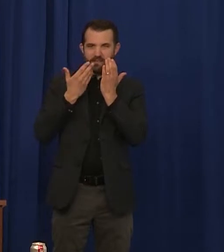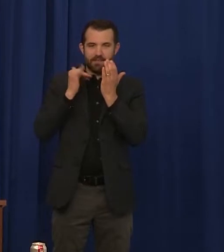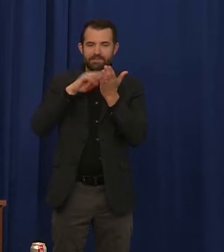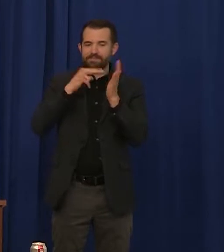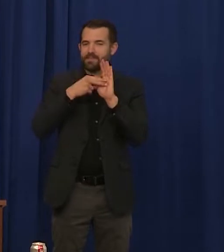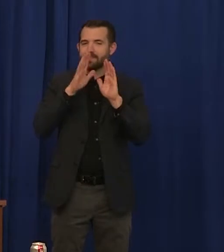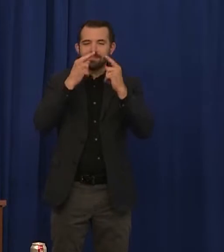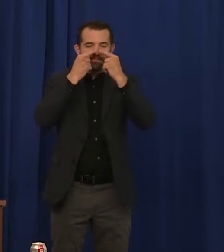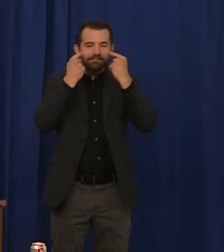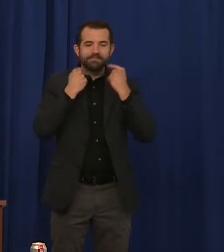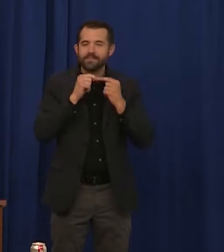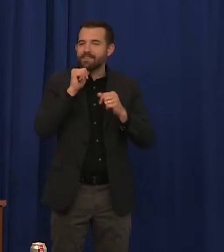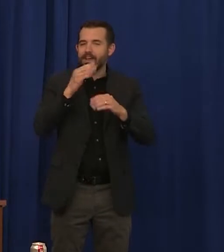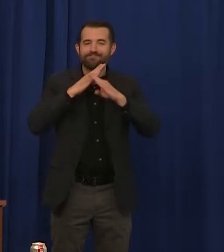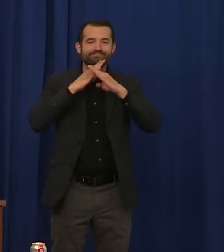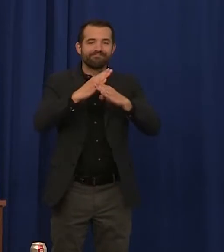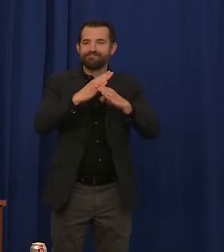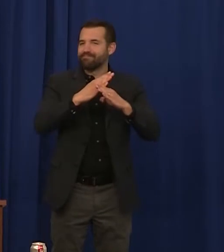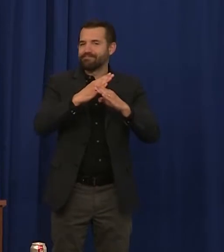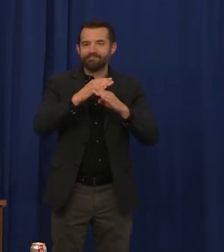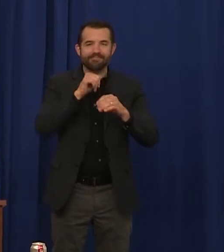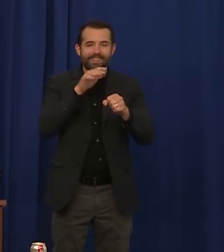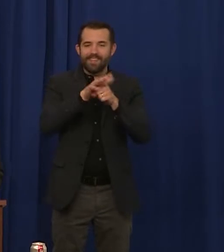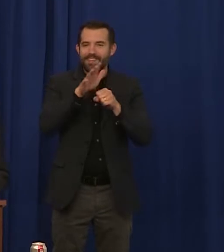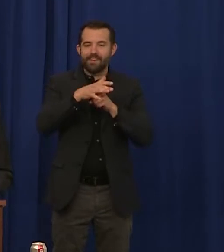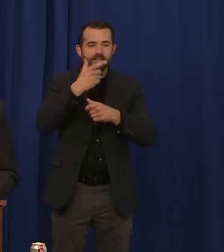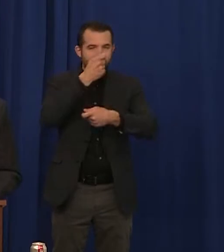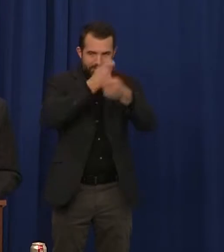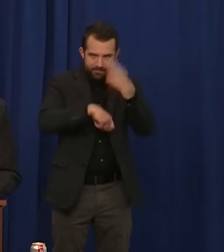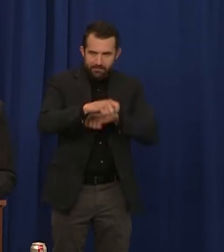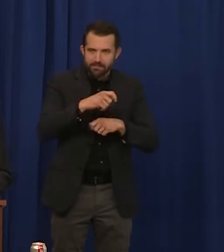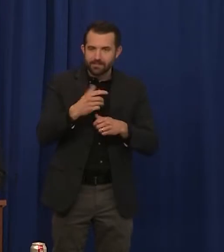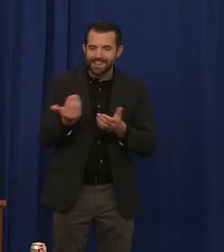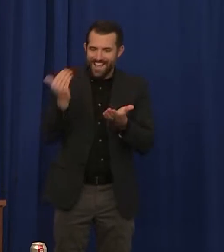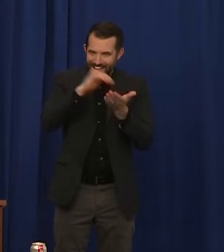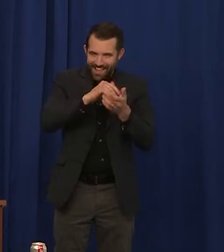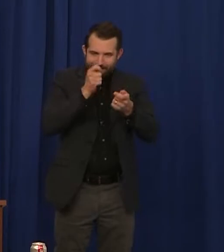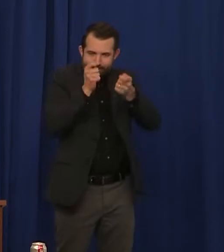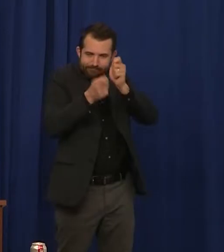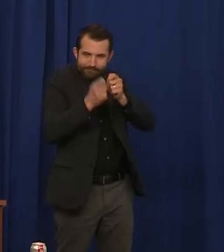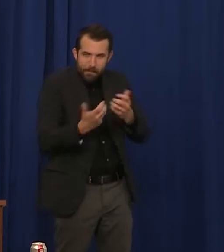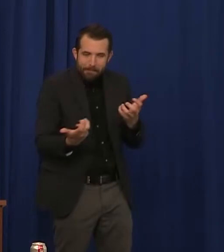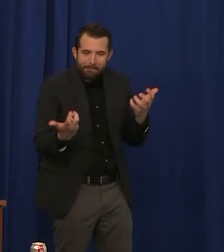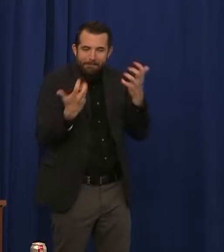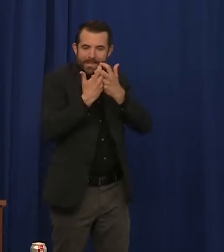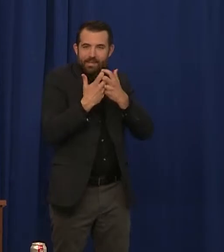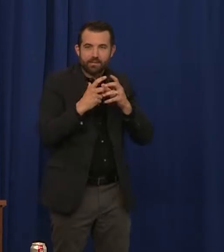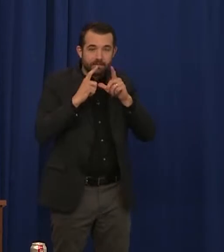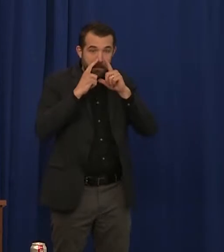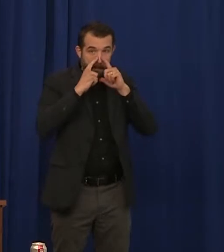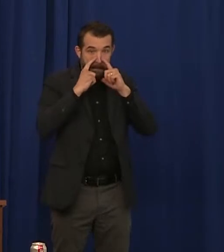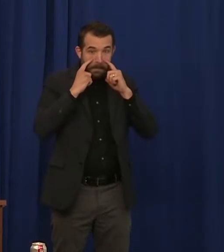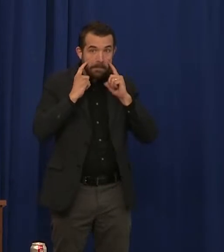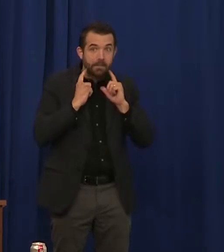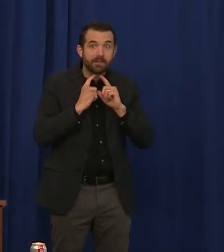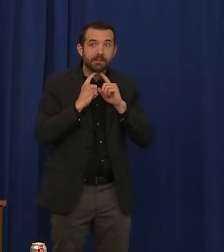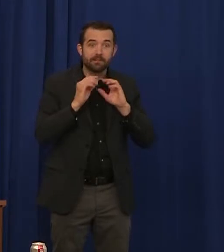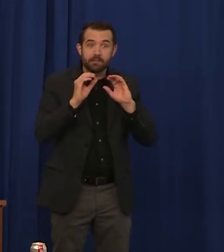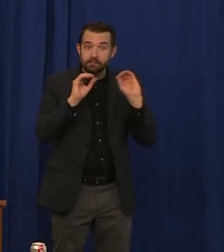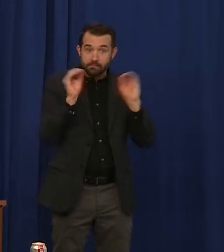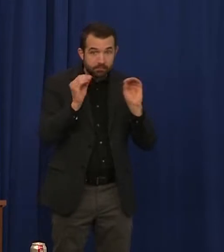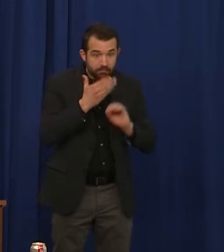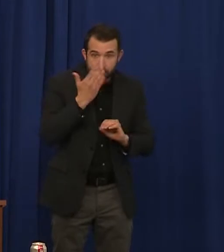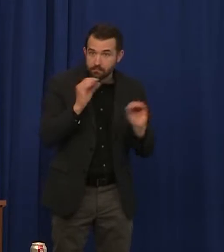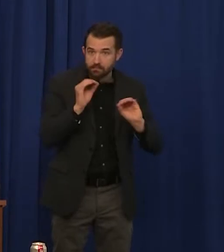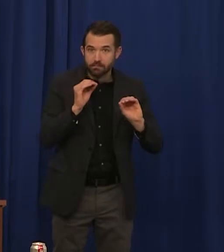again and again until we know the mask is tightly fit. Being able to undertake that process and go through it